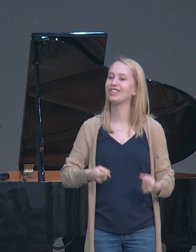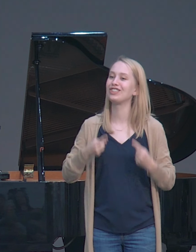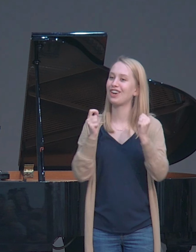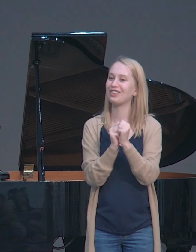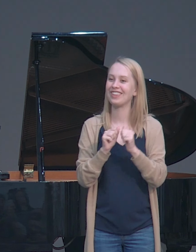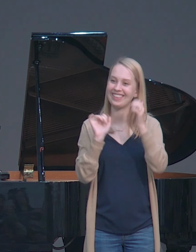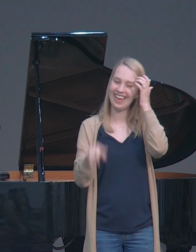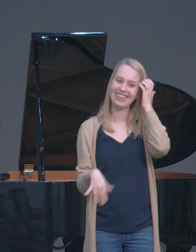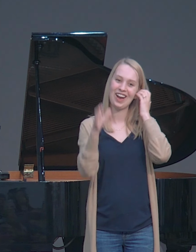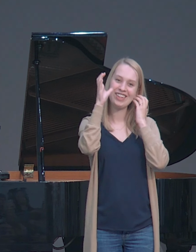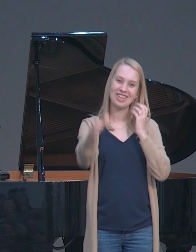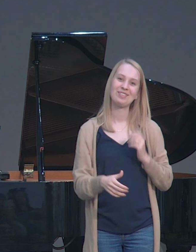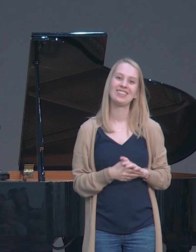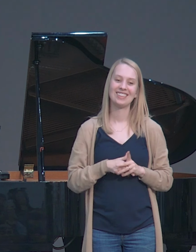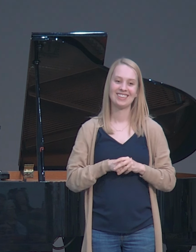So